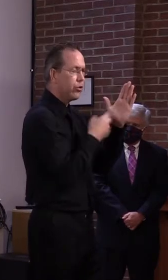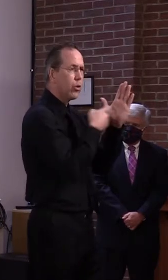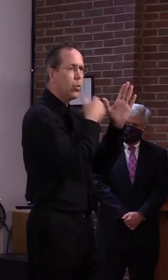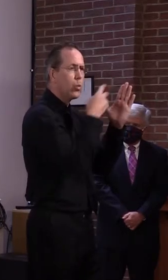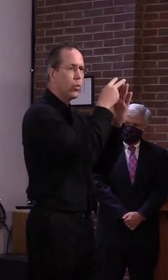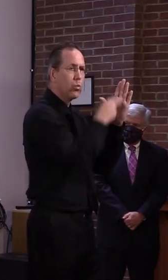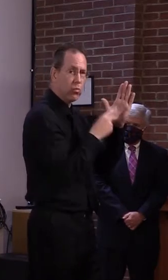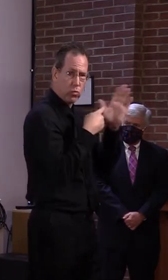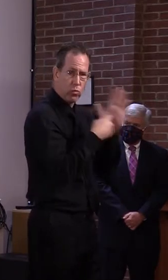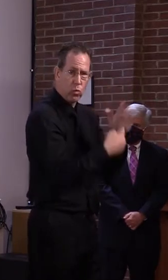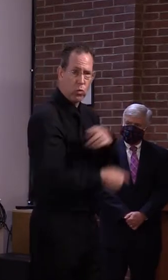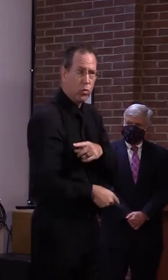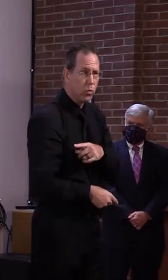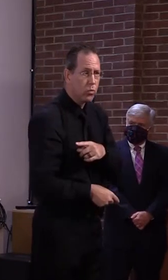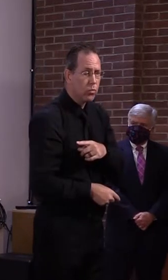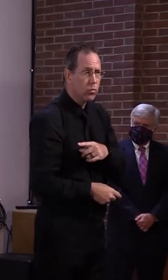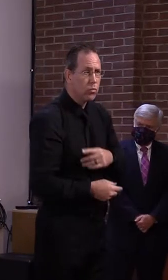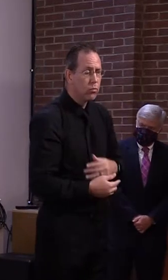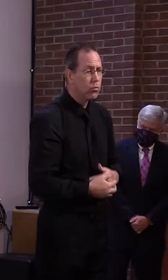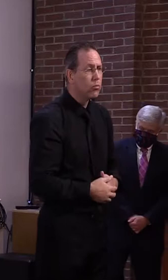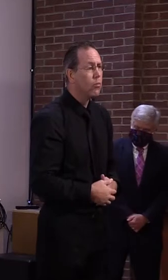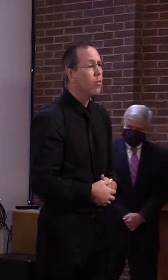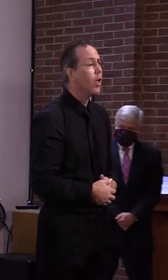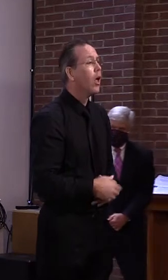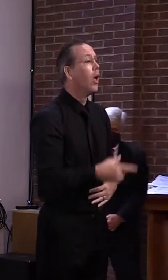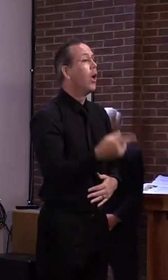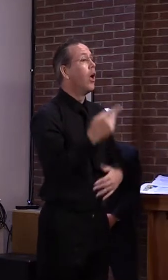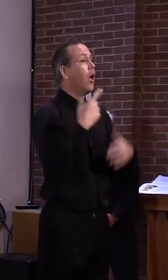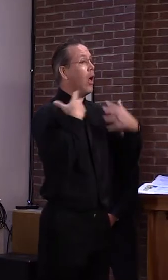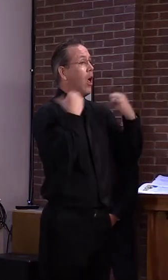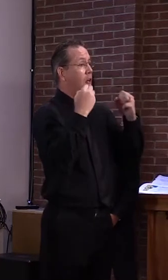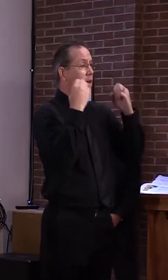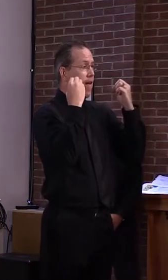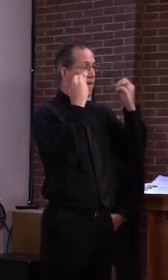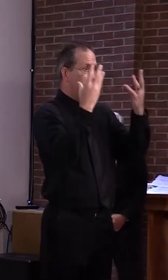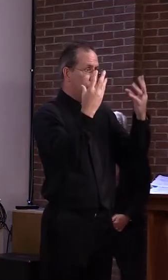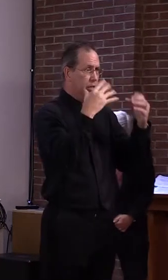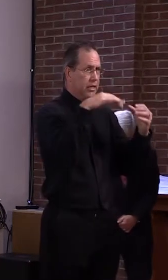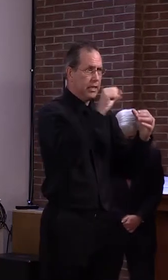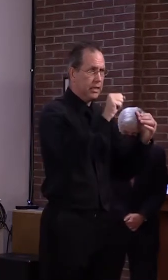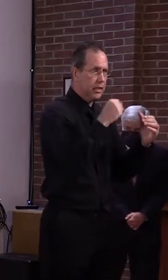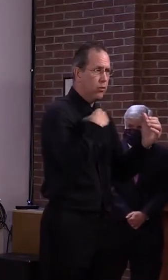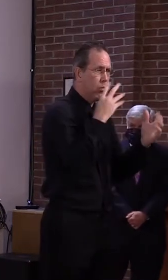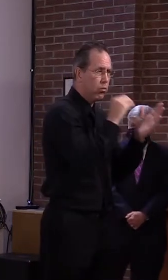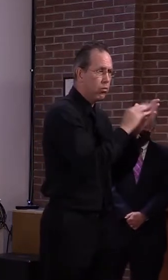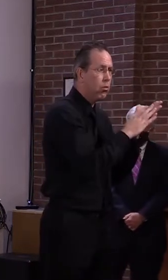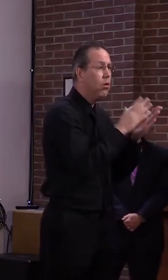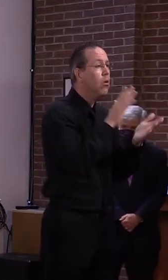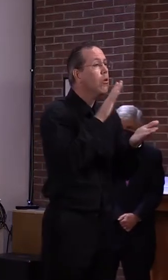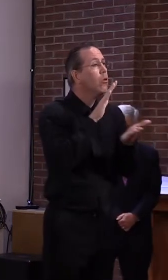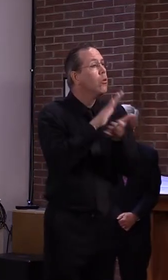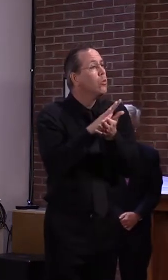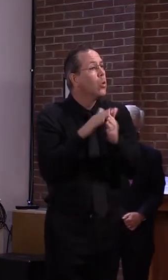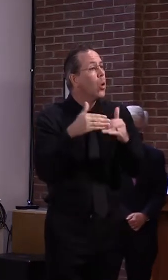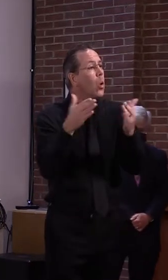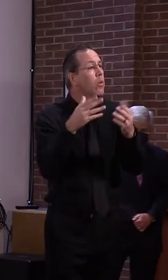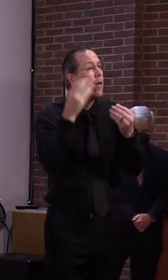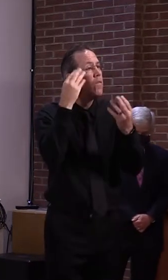educational reopening would be housed on the Agency of Education website. It's more of an educational issue, but that could change. We're still designing the data